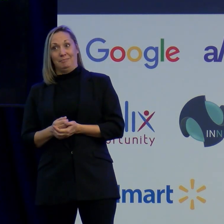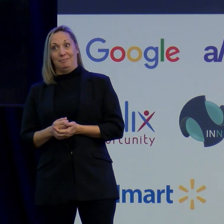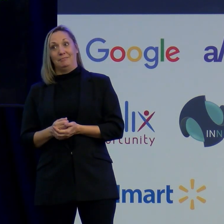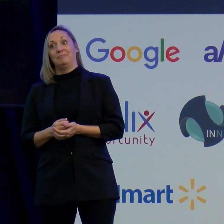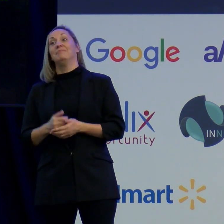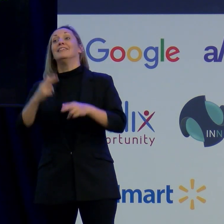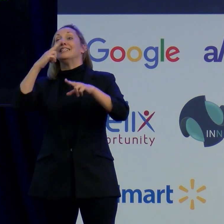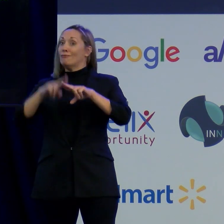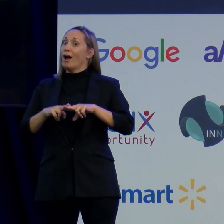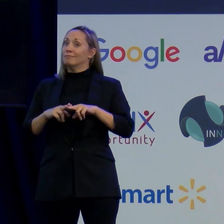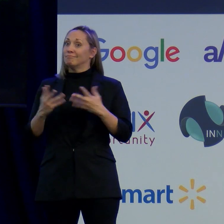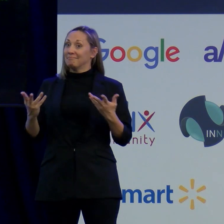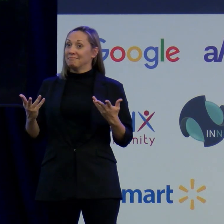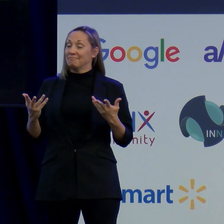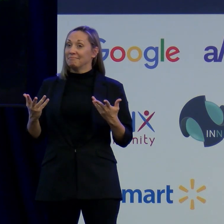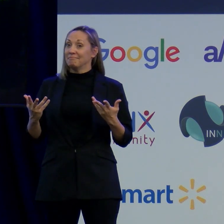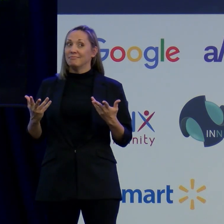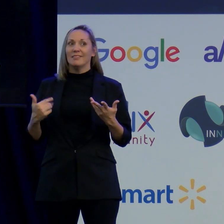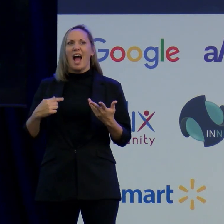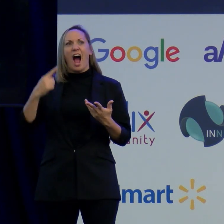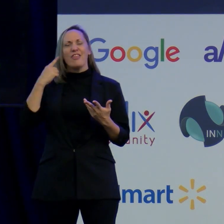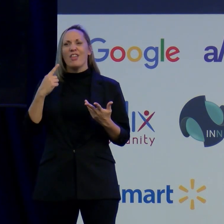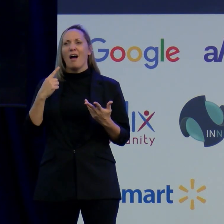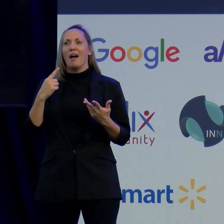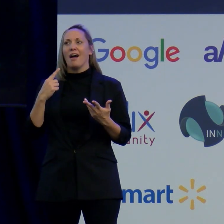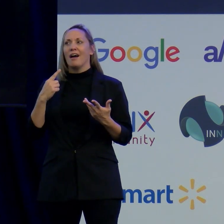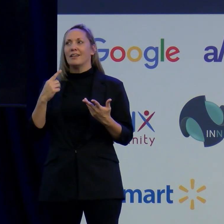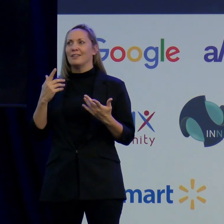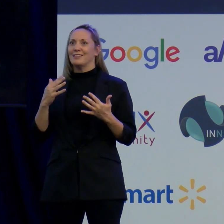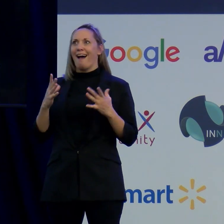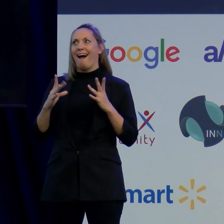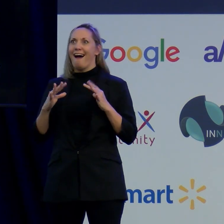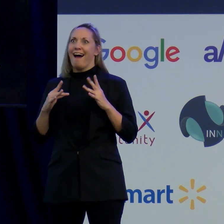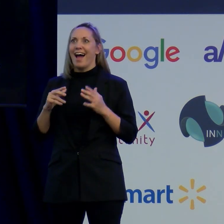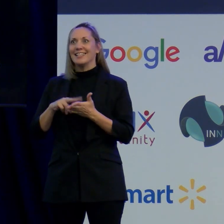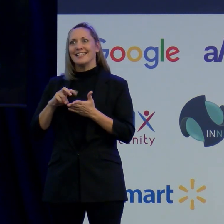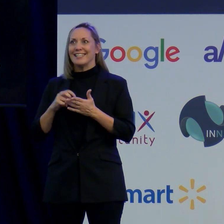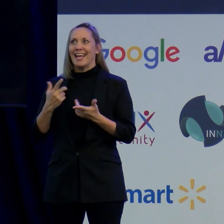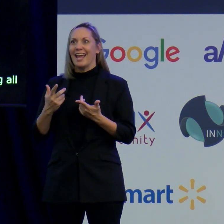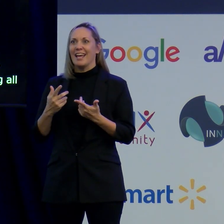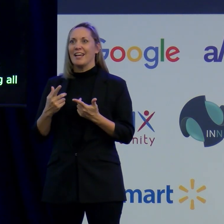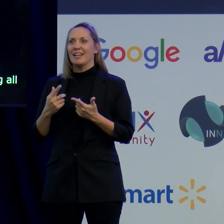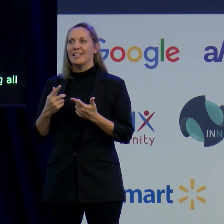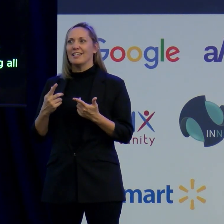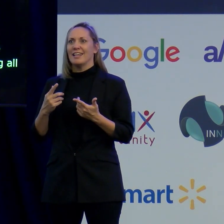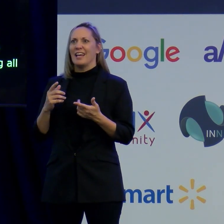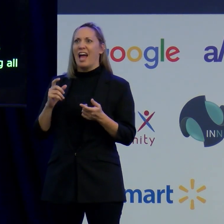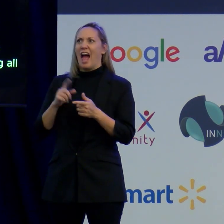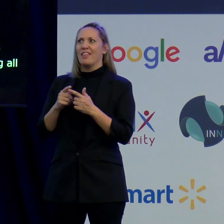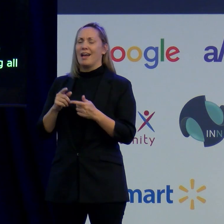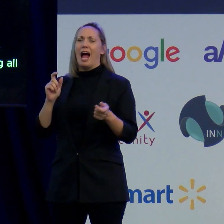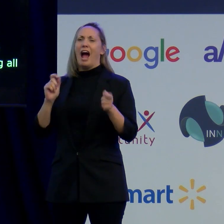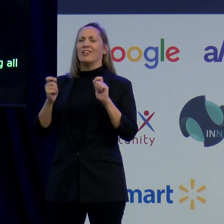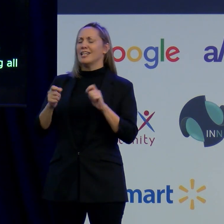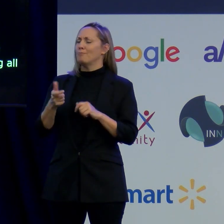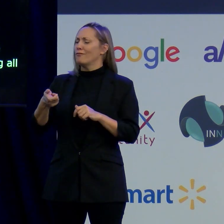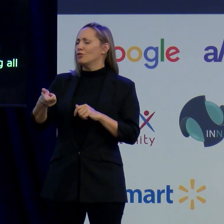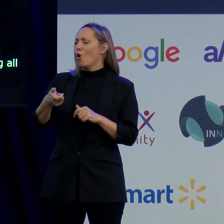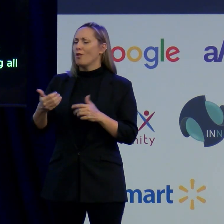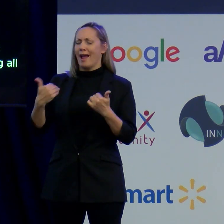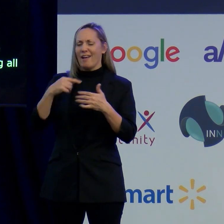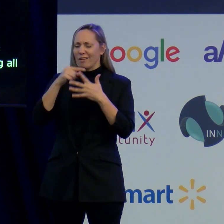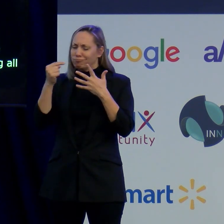It's fun, right? And I thought it was going all tickety-boo, and we were like, yeah, we've got like the Xbox adaptive controller, I've got an inclusive trackpad, I've